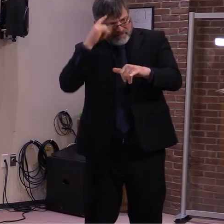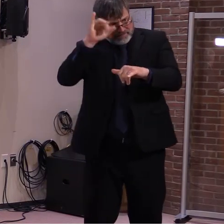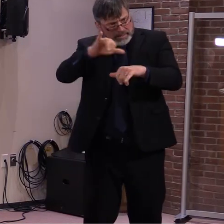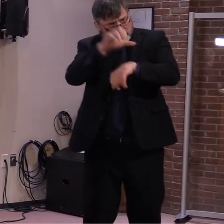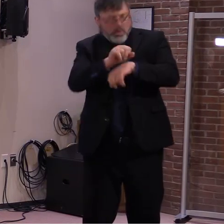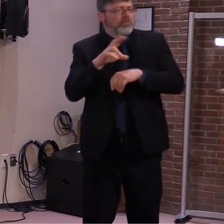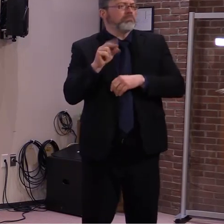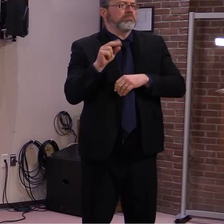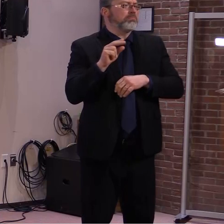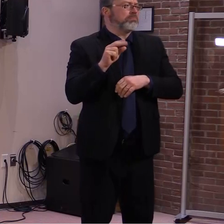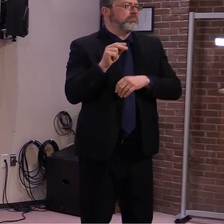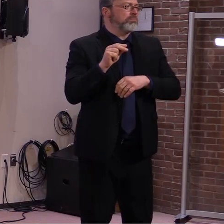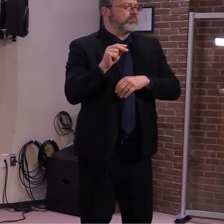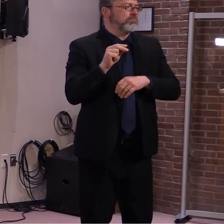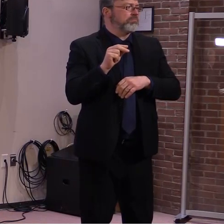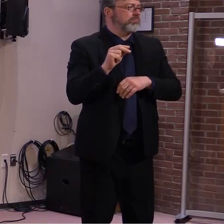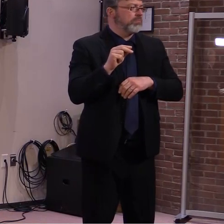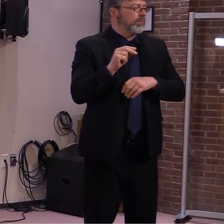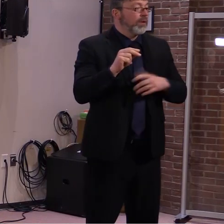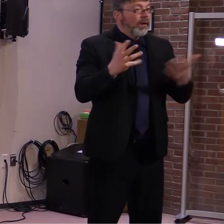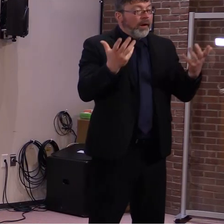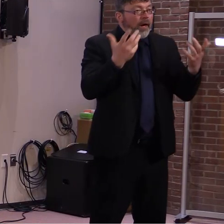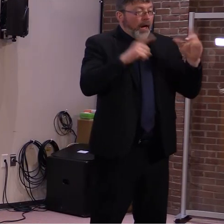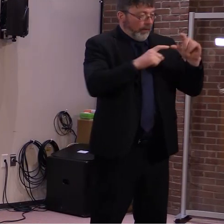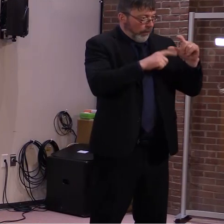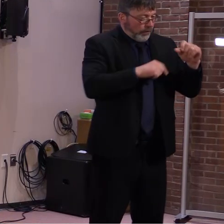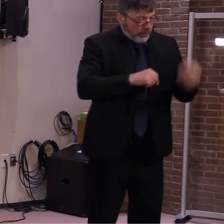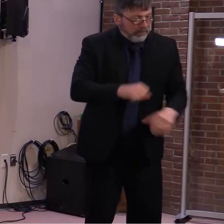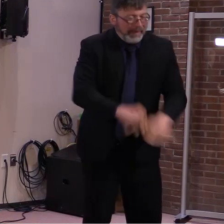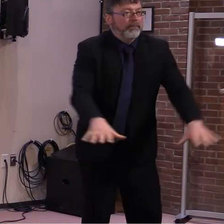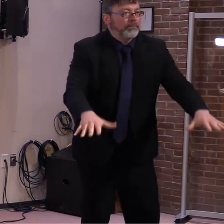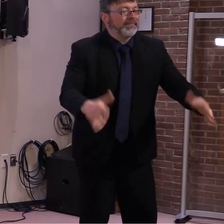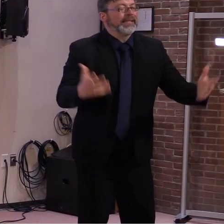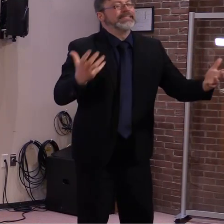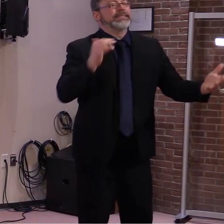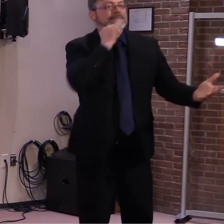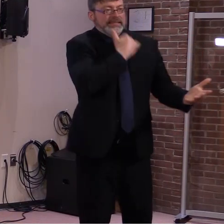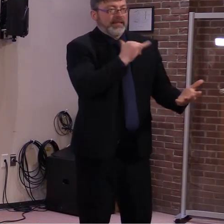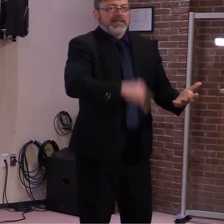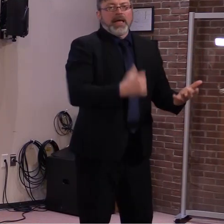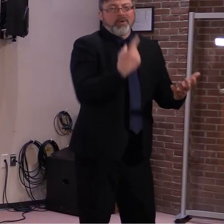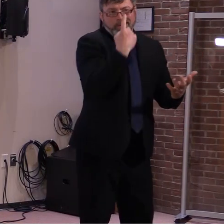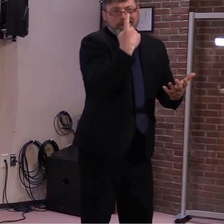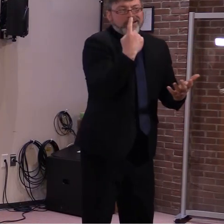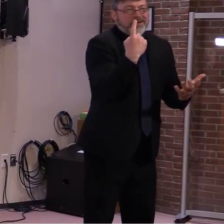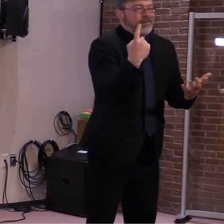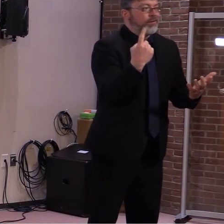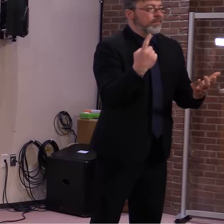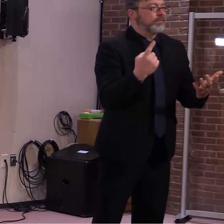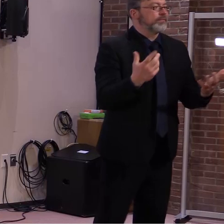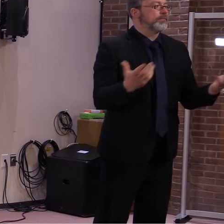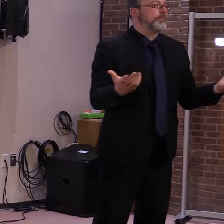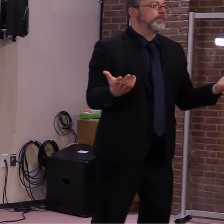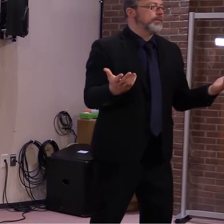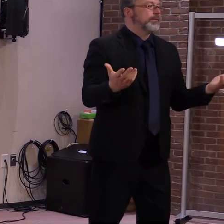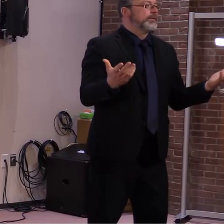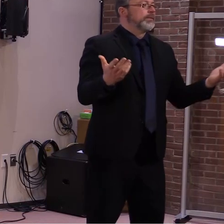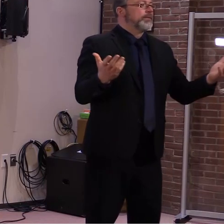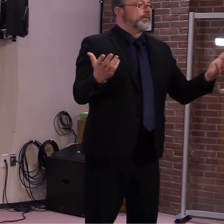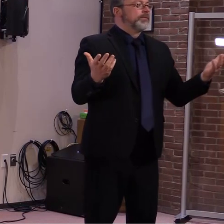some have been dropped and wasted. But not from, and we've seen where